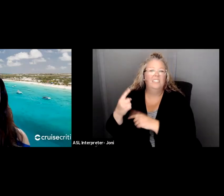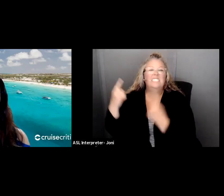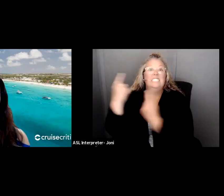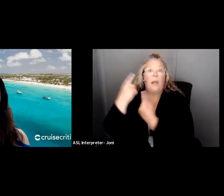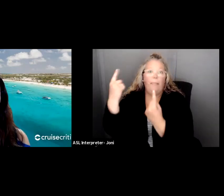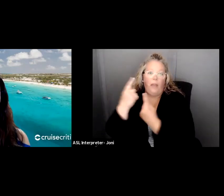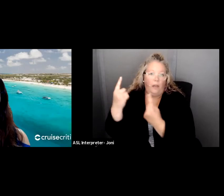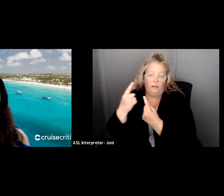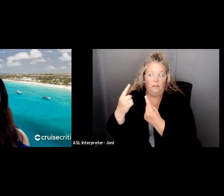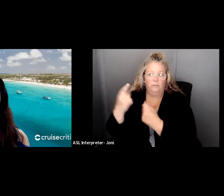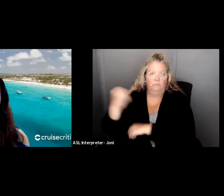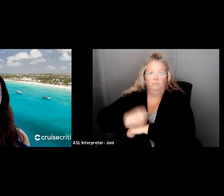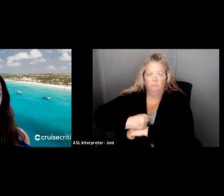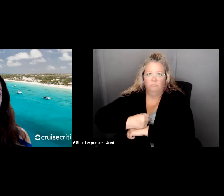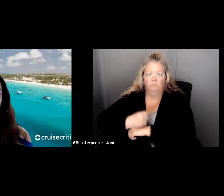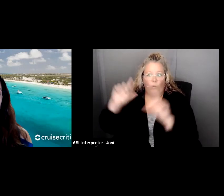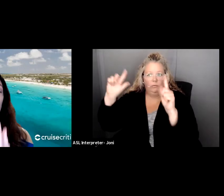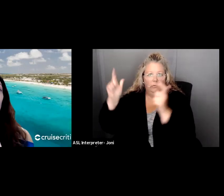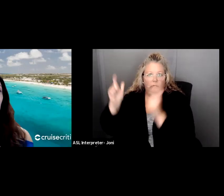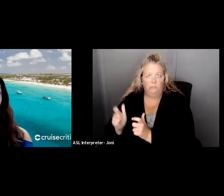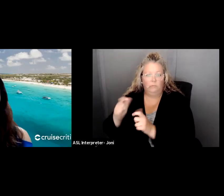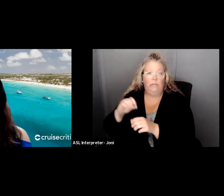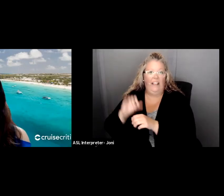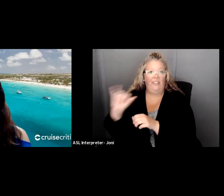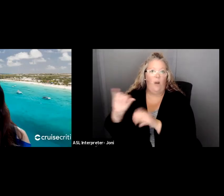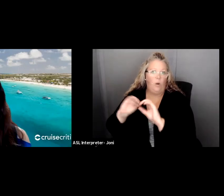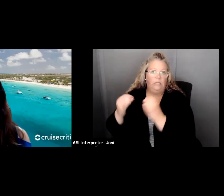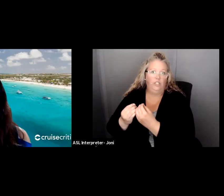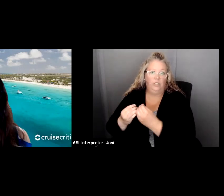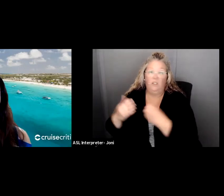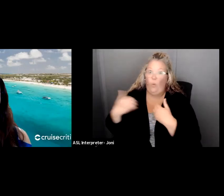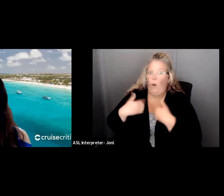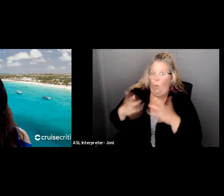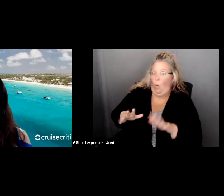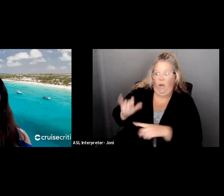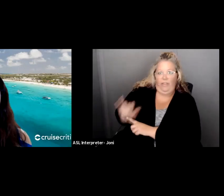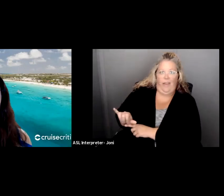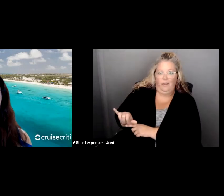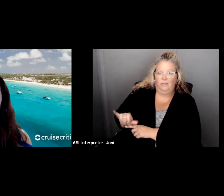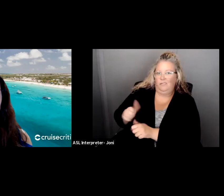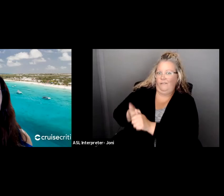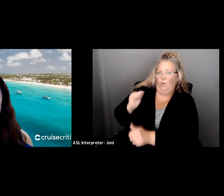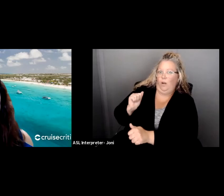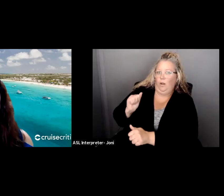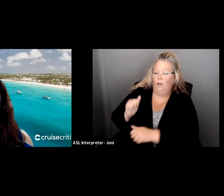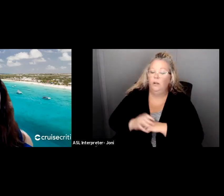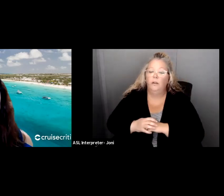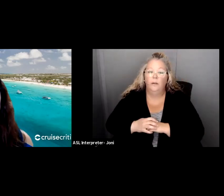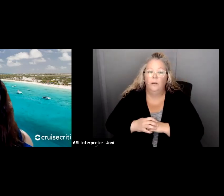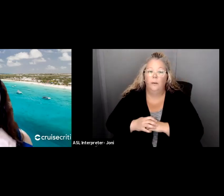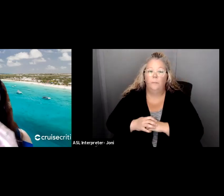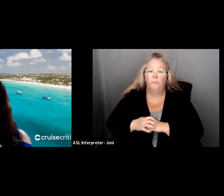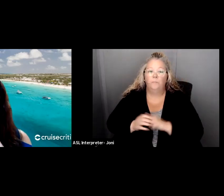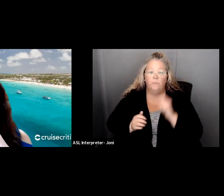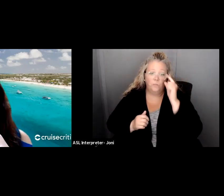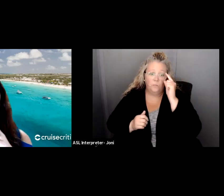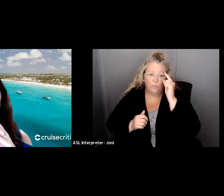dissolved in the organization. We don't want to ever get there because the final point and at the end of this line is a